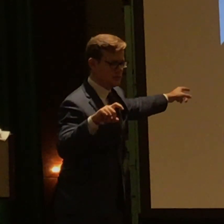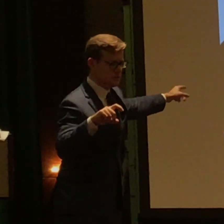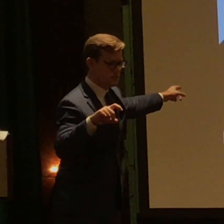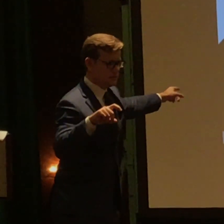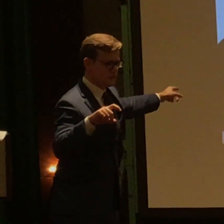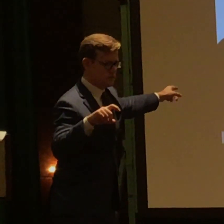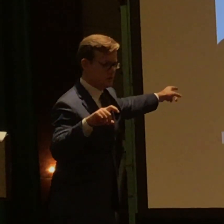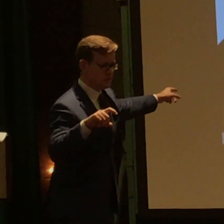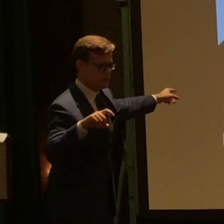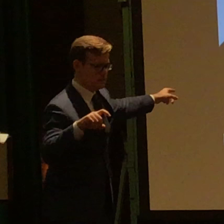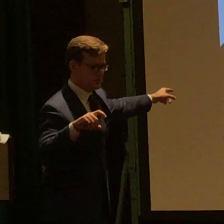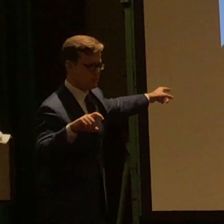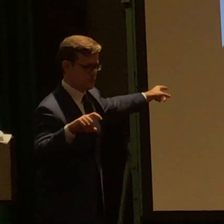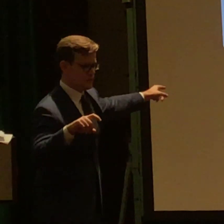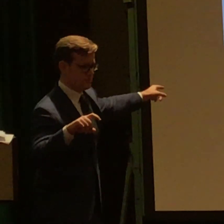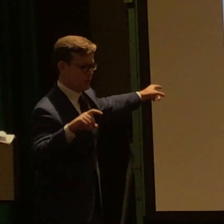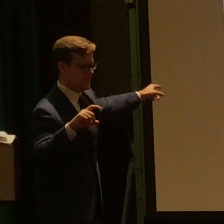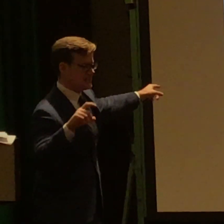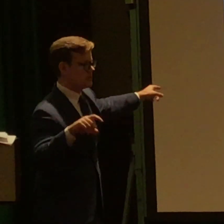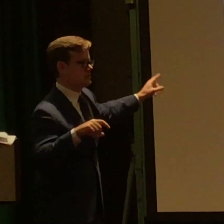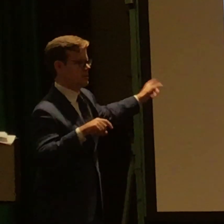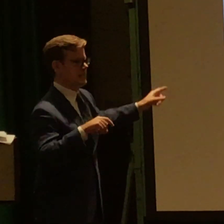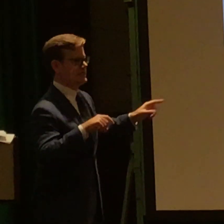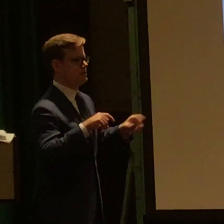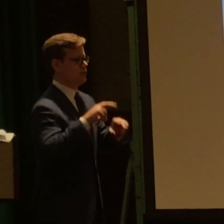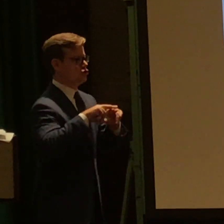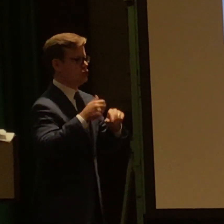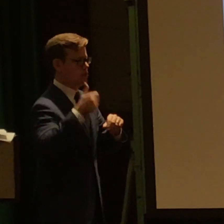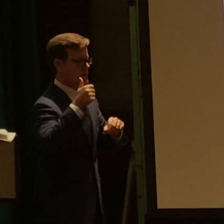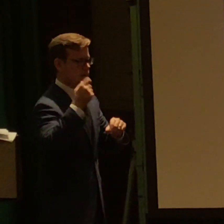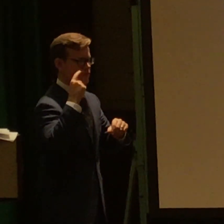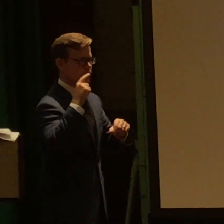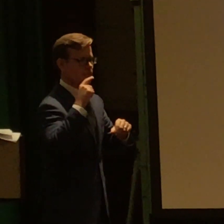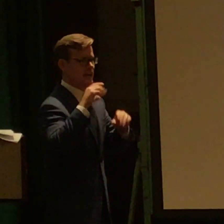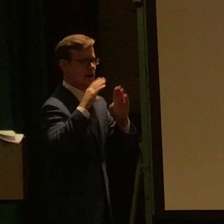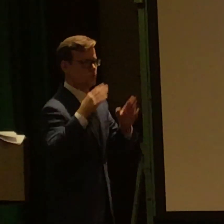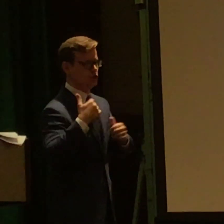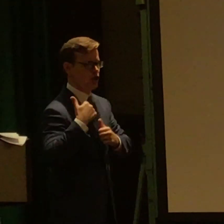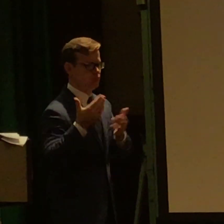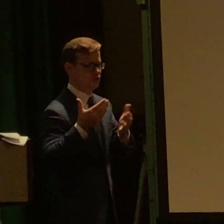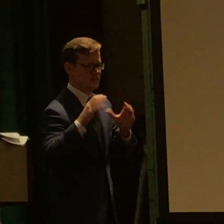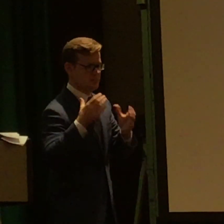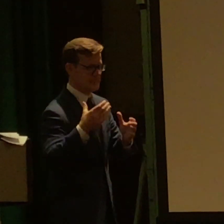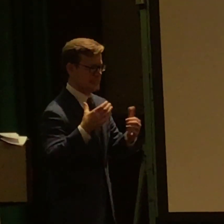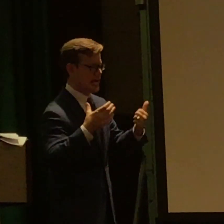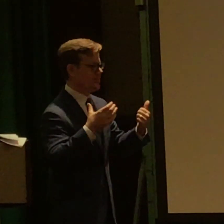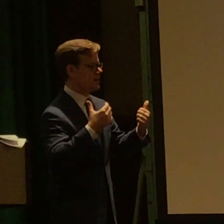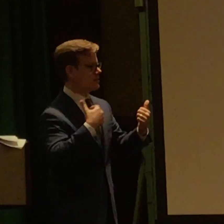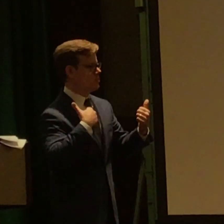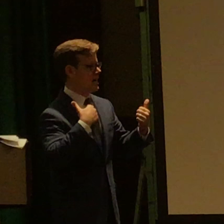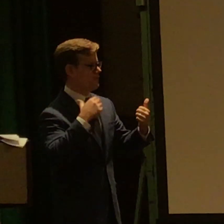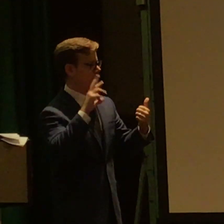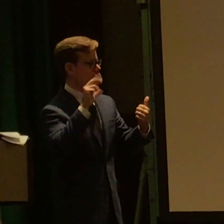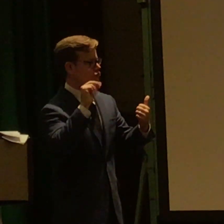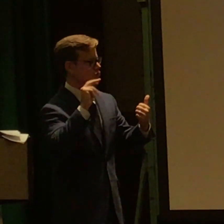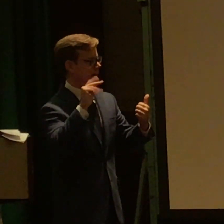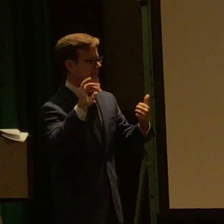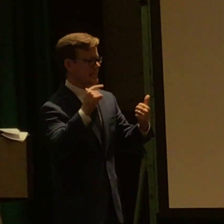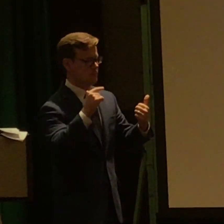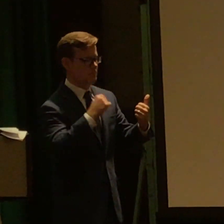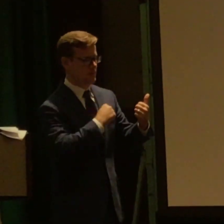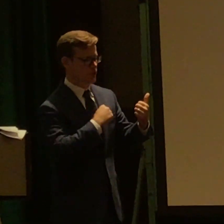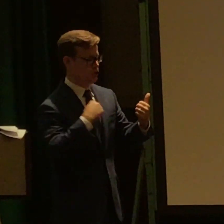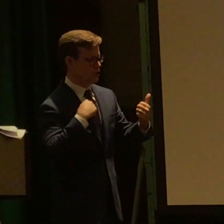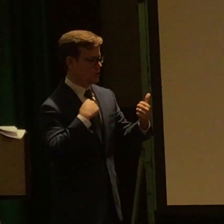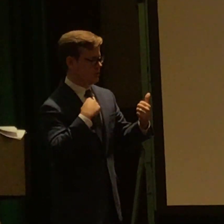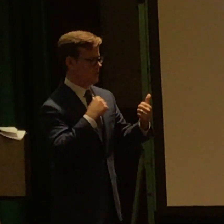is Matt Thornberry from Texas. He was the chairman from the House